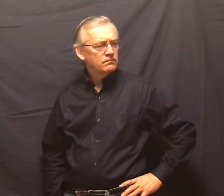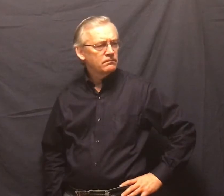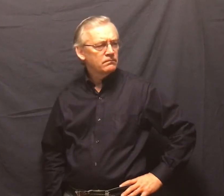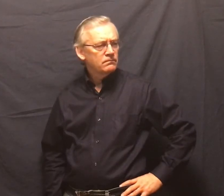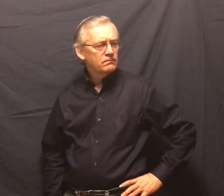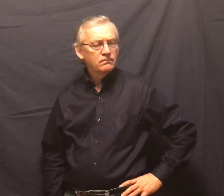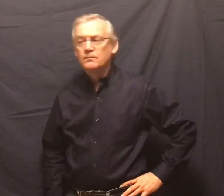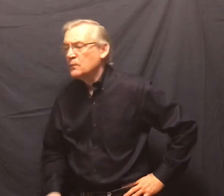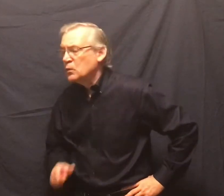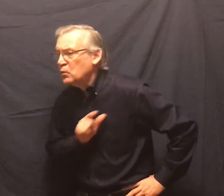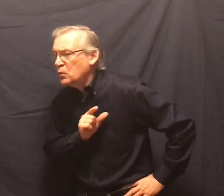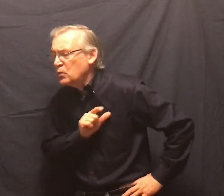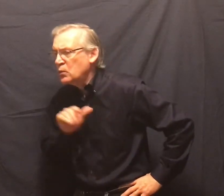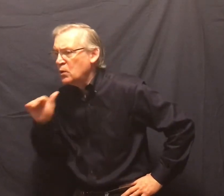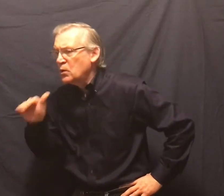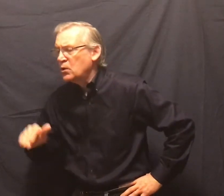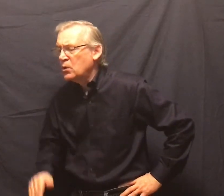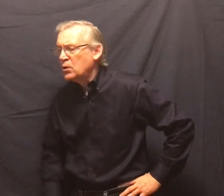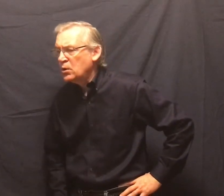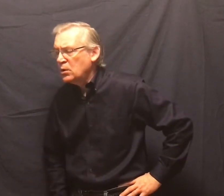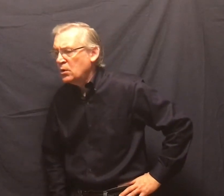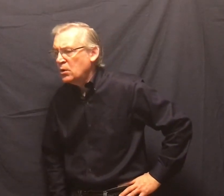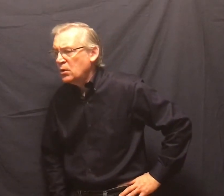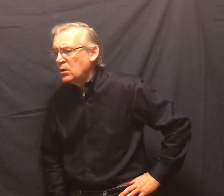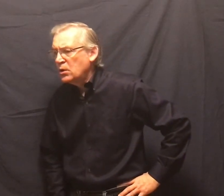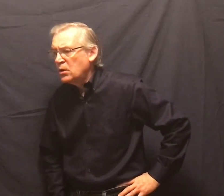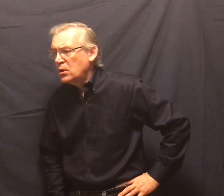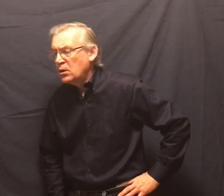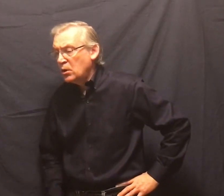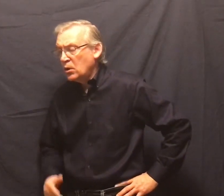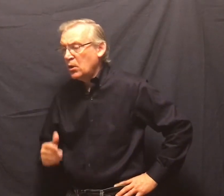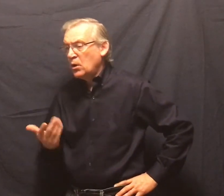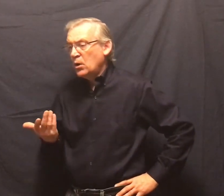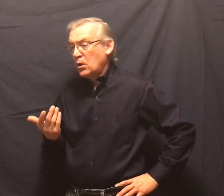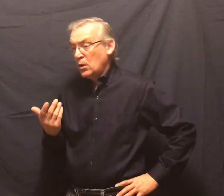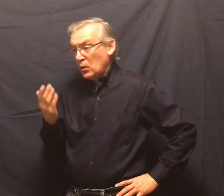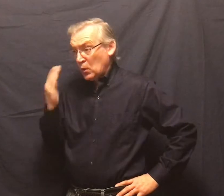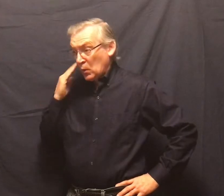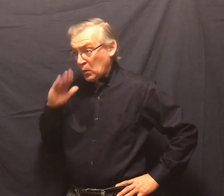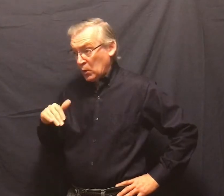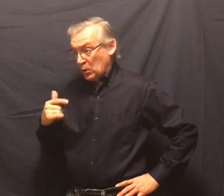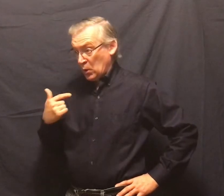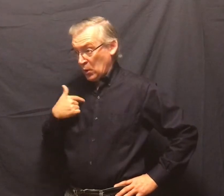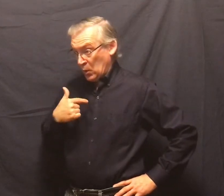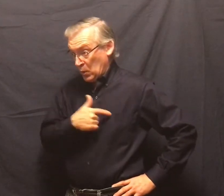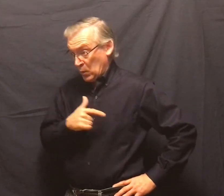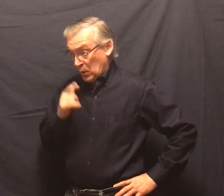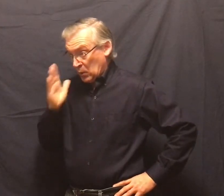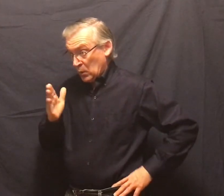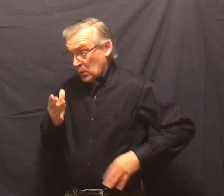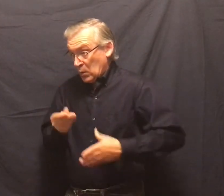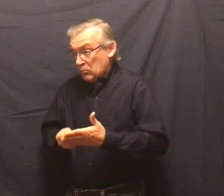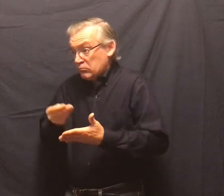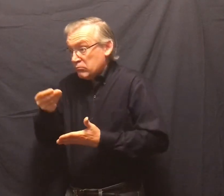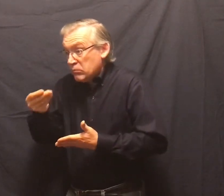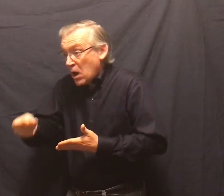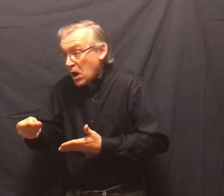"George, how long's it gonna be till we get that little place and live on the fat of the land? And